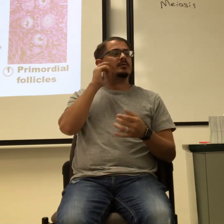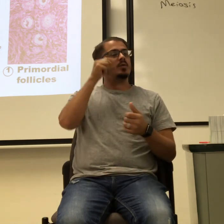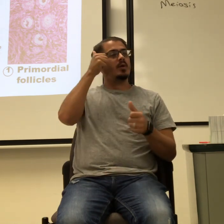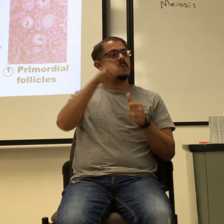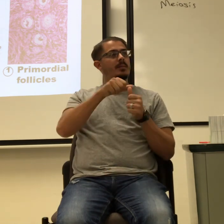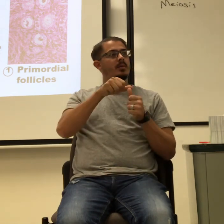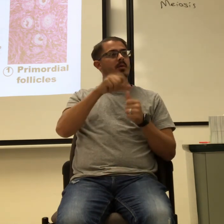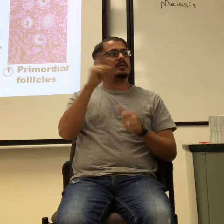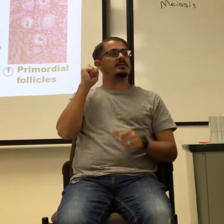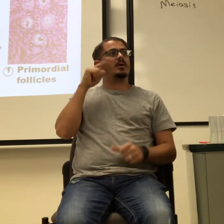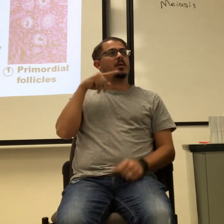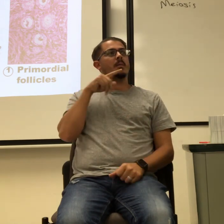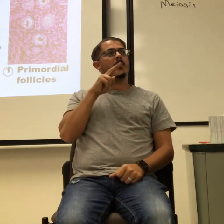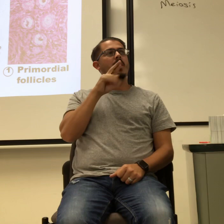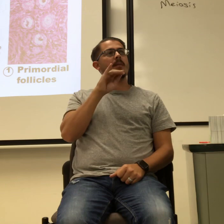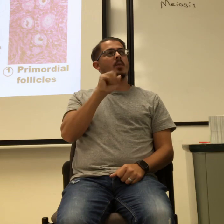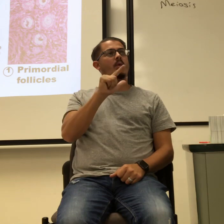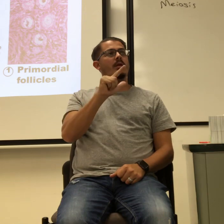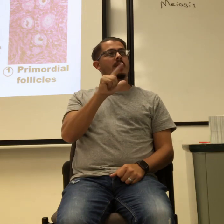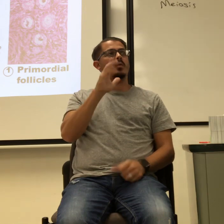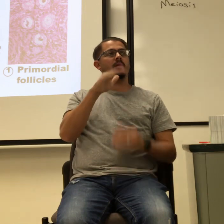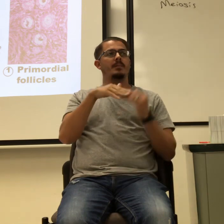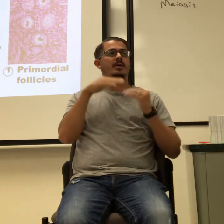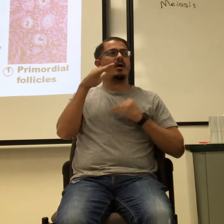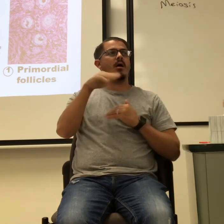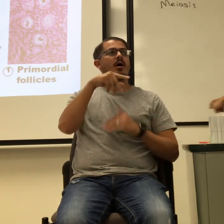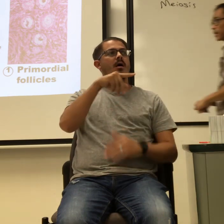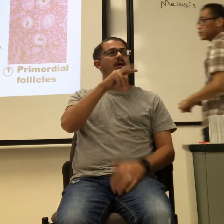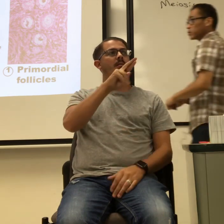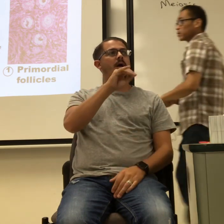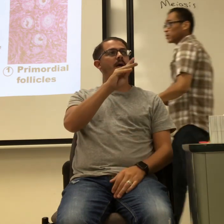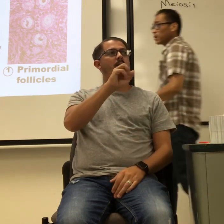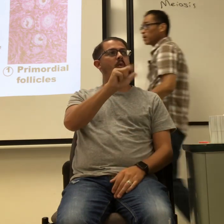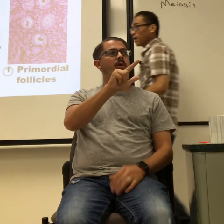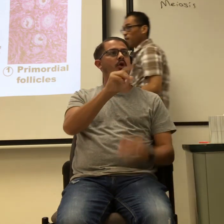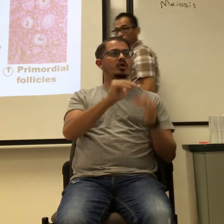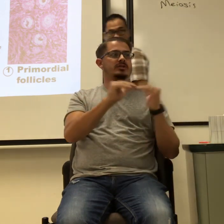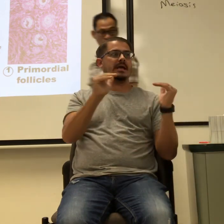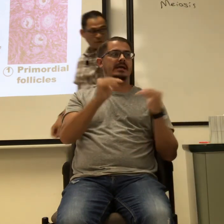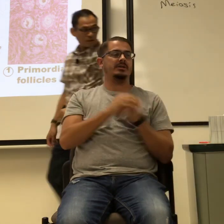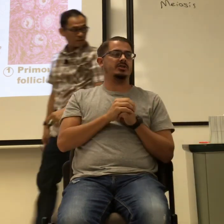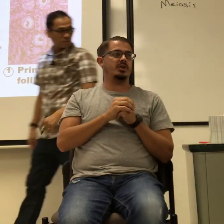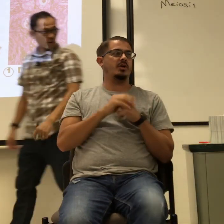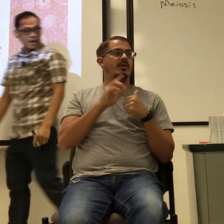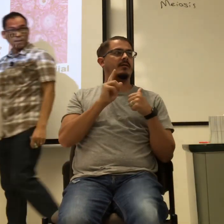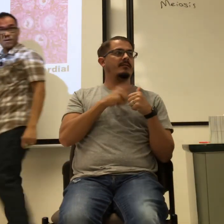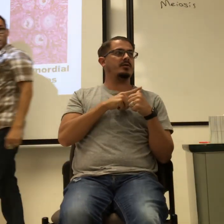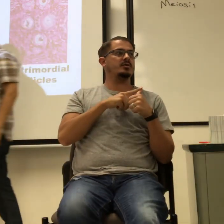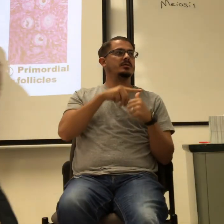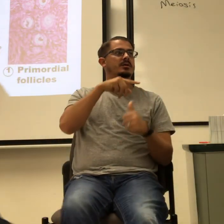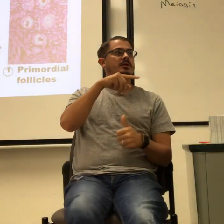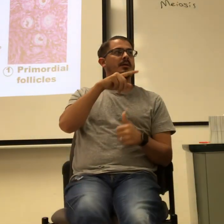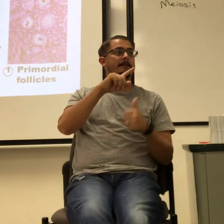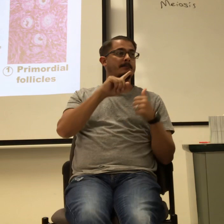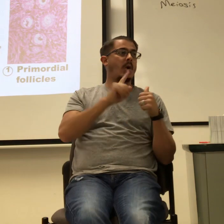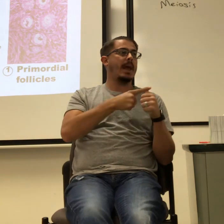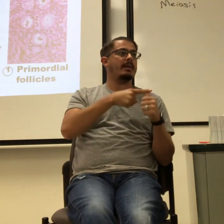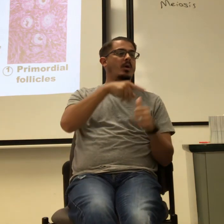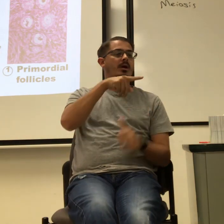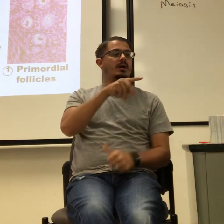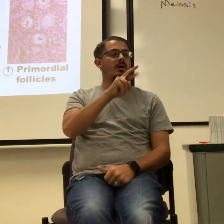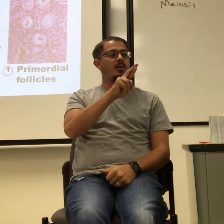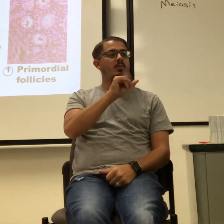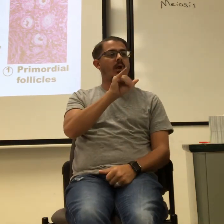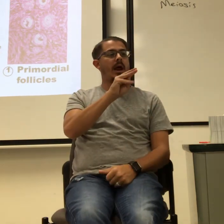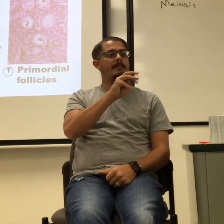are primordials, but when you advance beyond the primordial stage, the first one is primary.